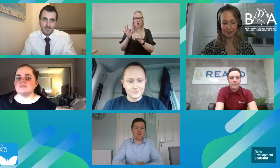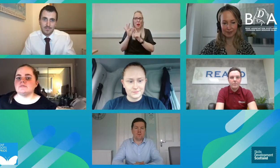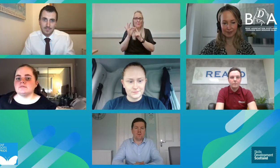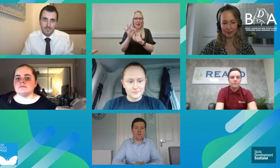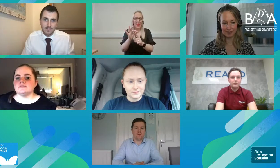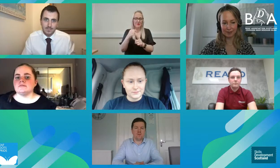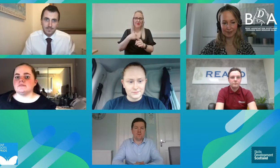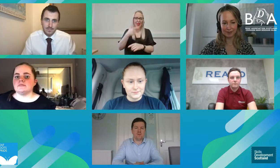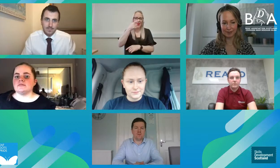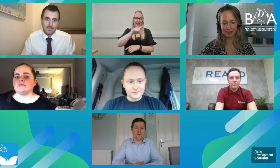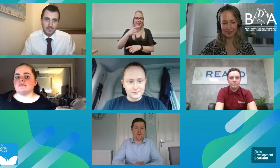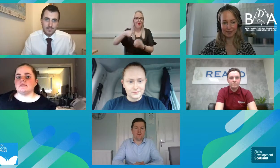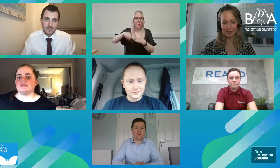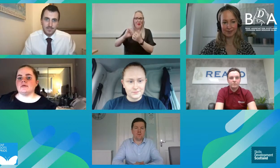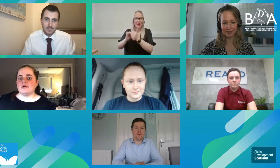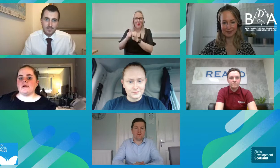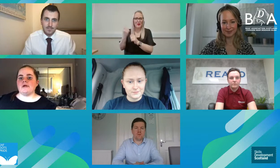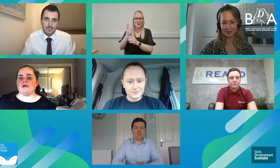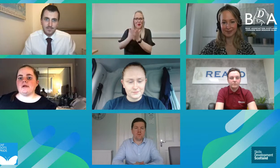successful.